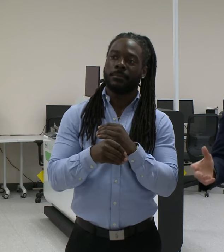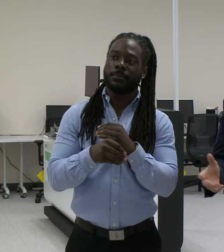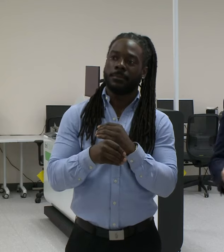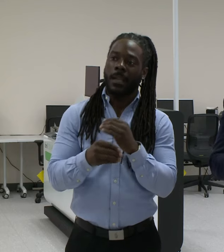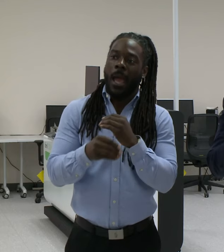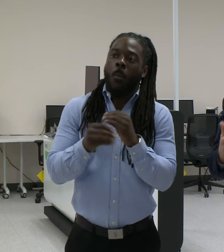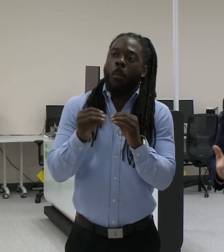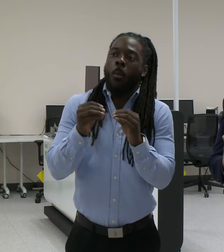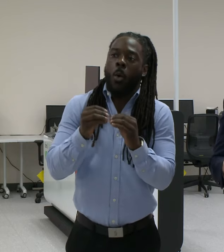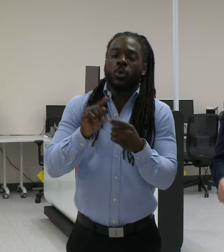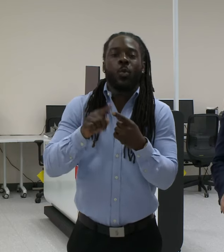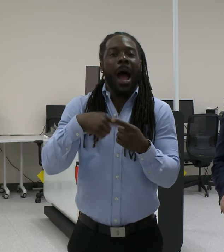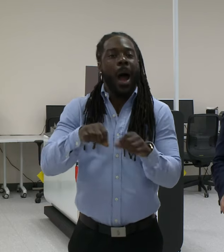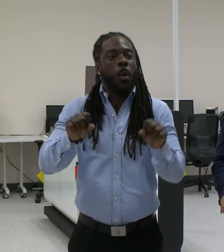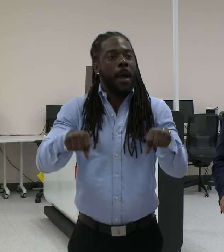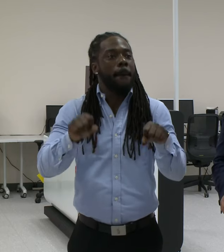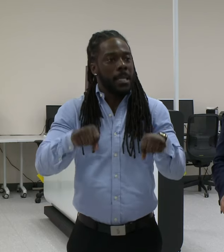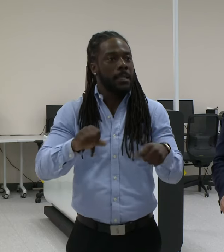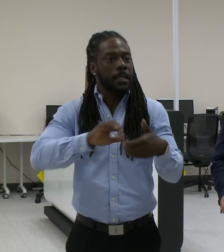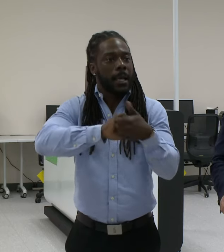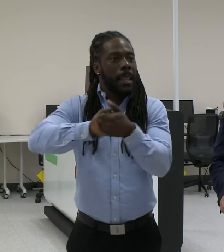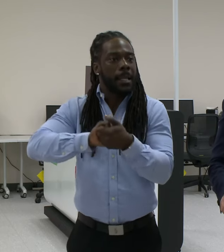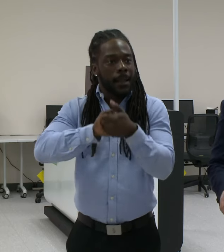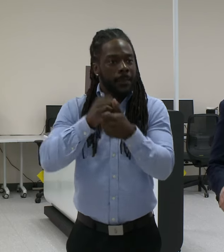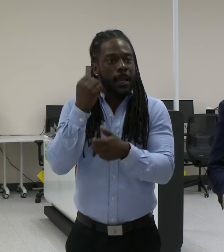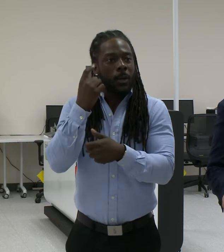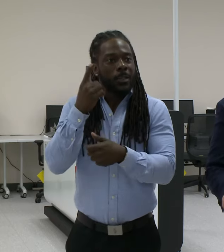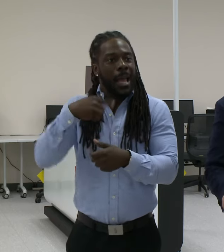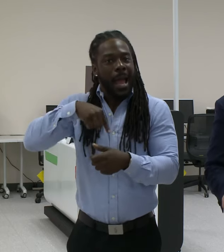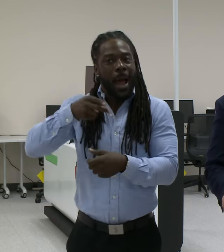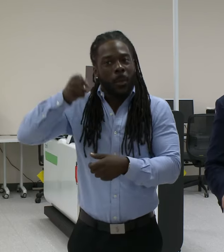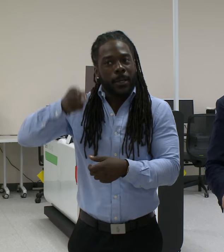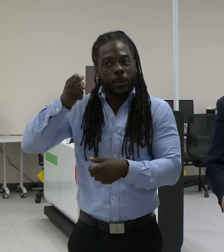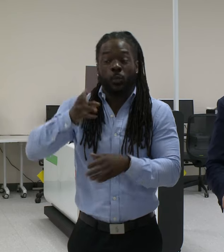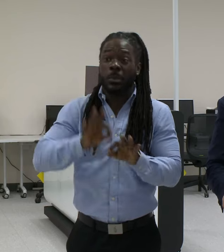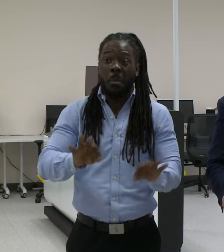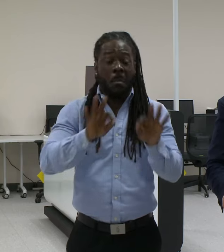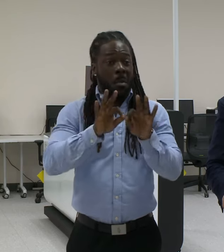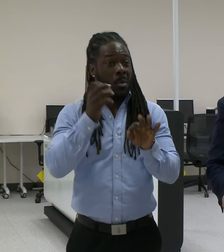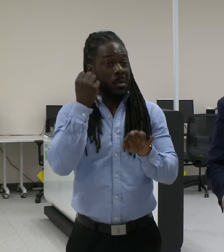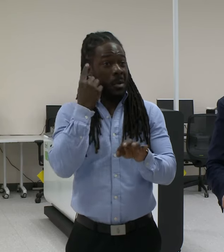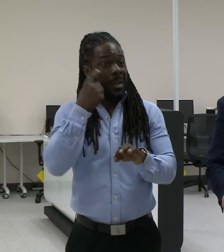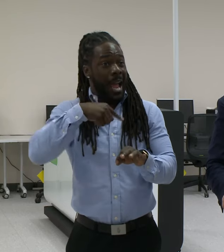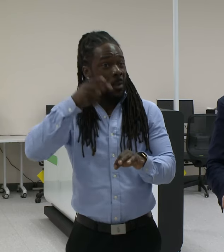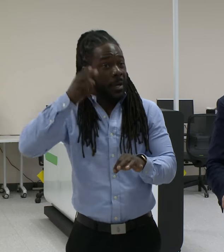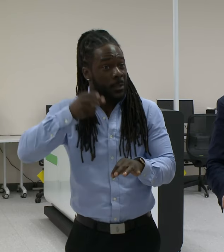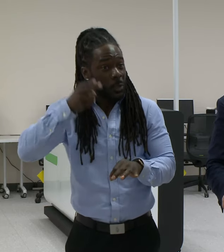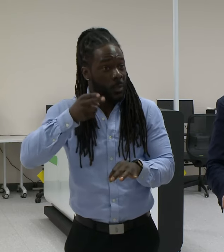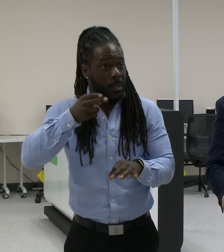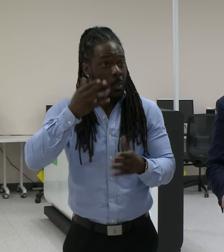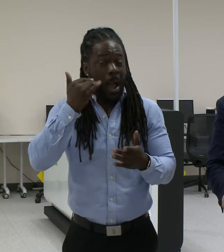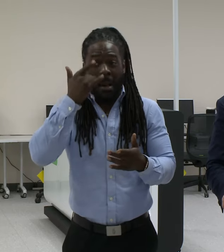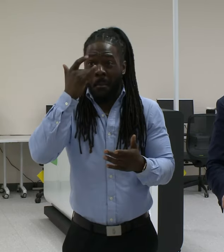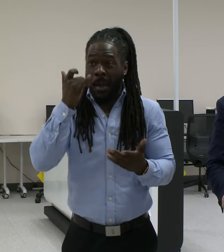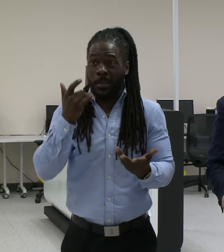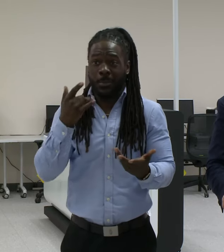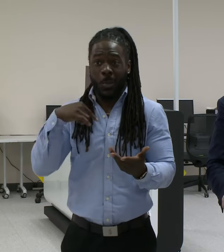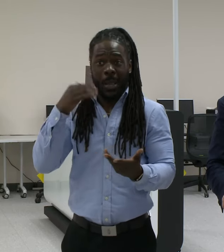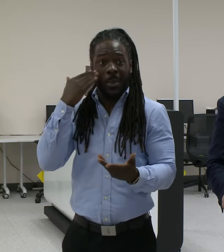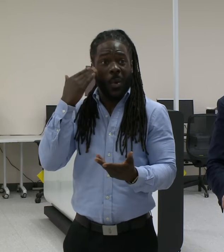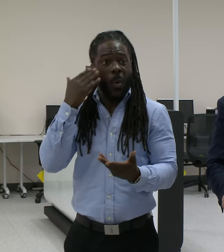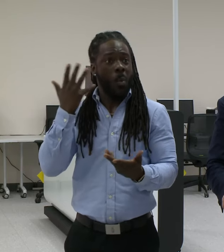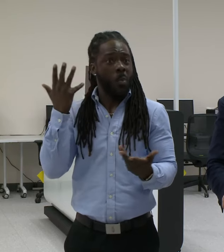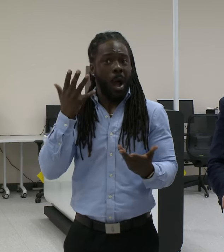our ability to collectively understand our history. And of course, it's important to understand our history for its own sake, so that we know what